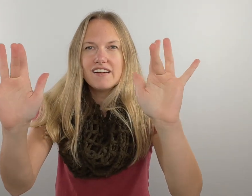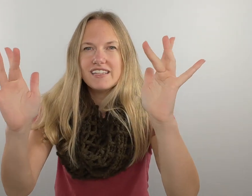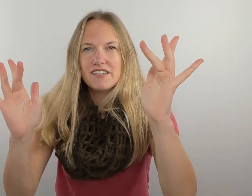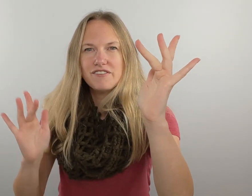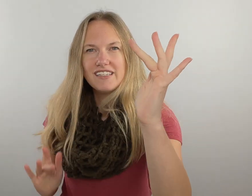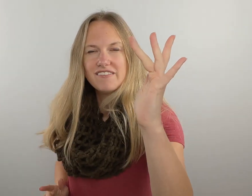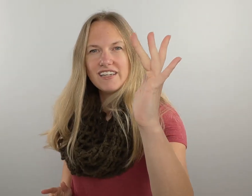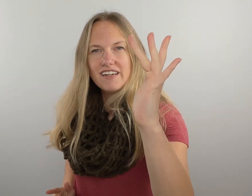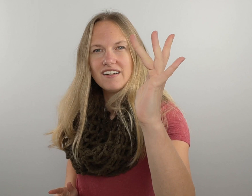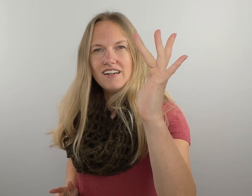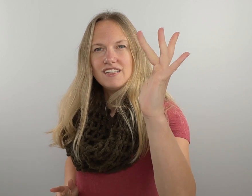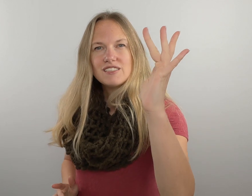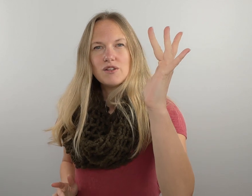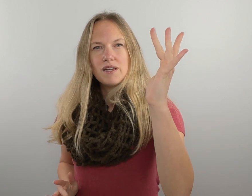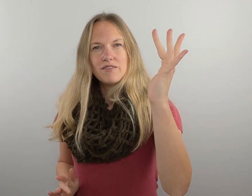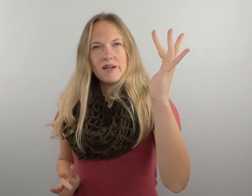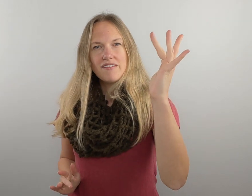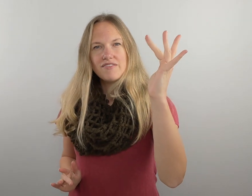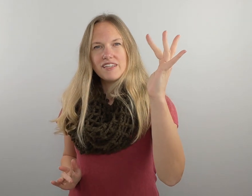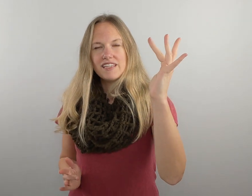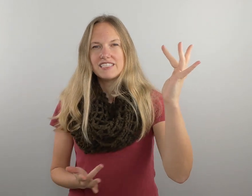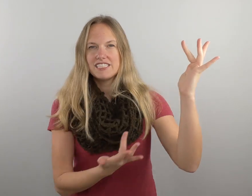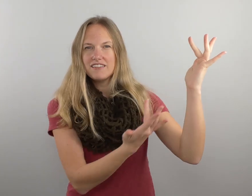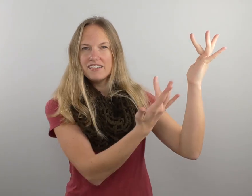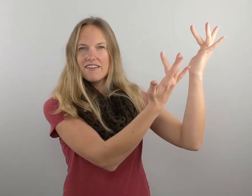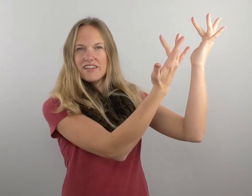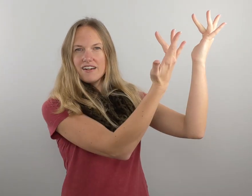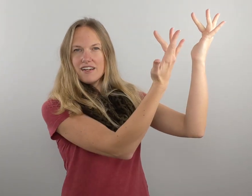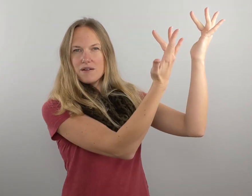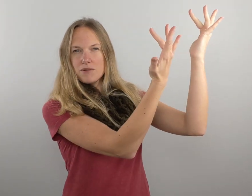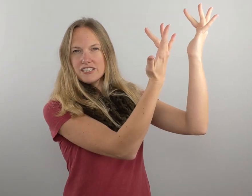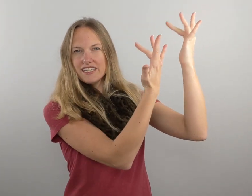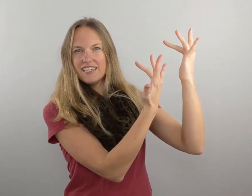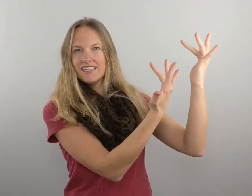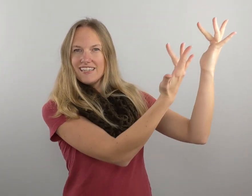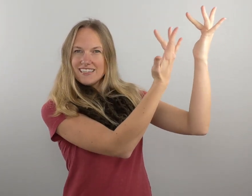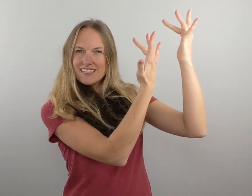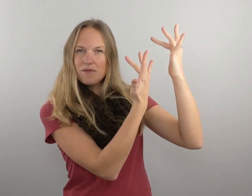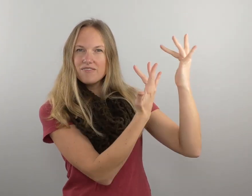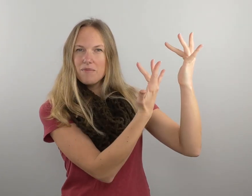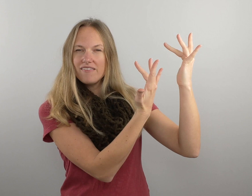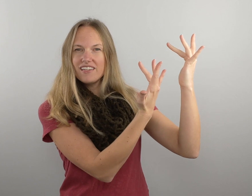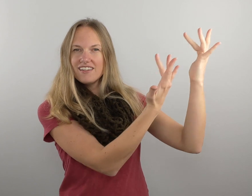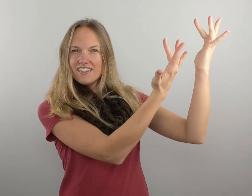that's our feeling finger. So whenever we have a feeling, it's generally that finger, and mercy is coming from heaven.